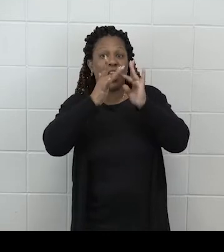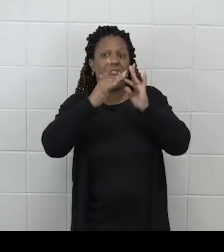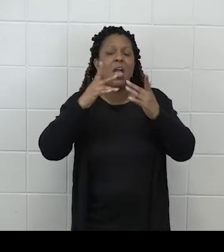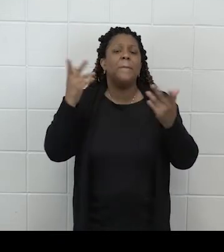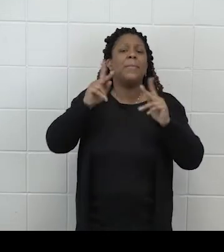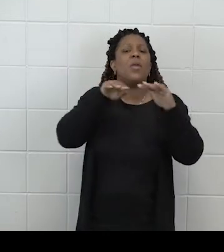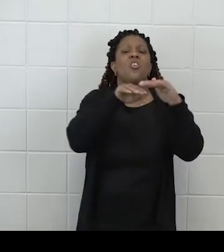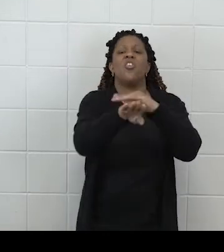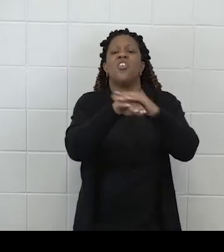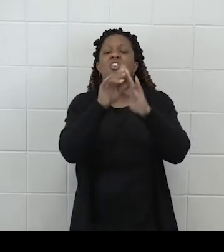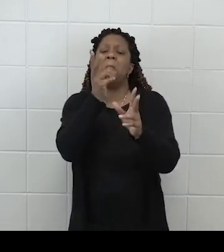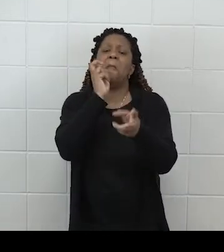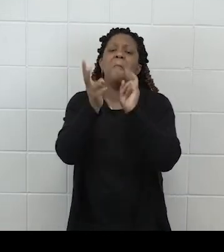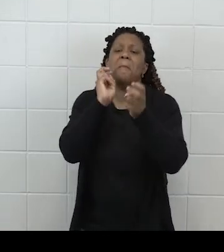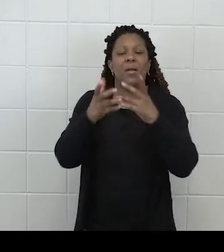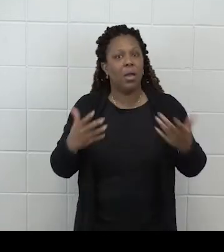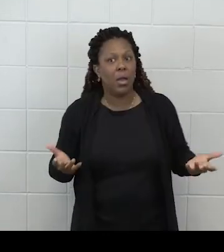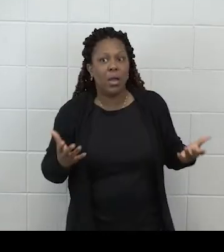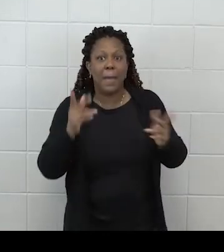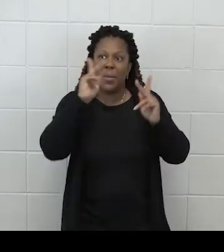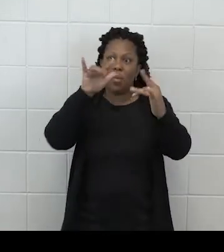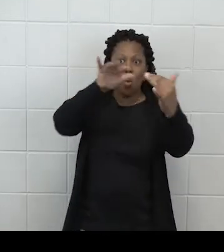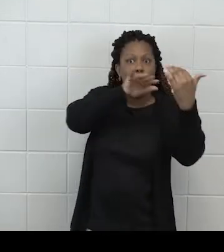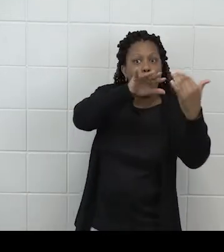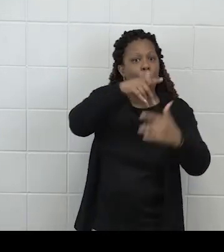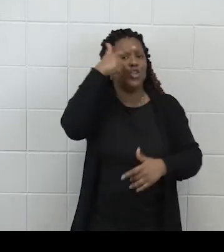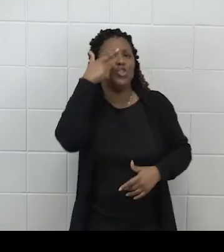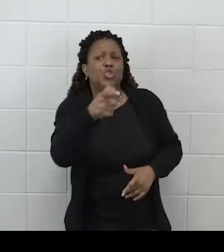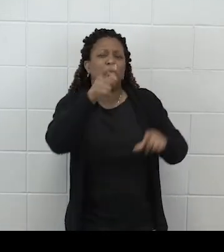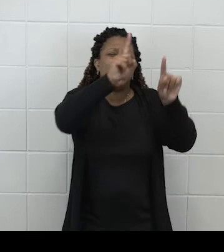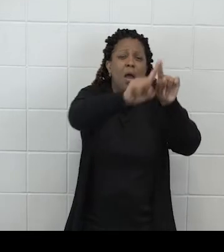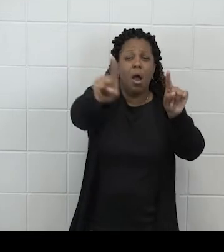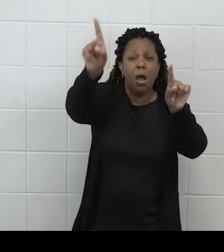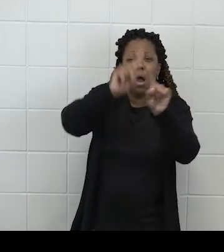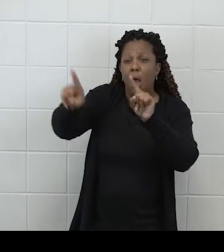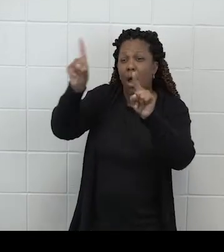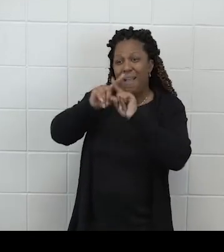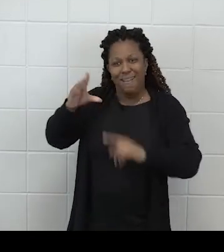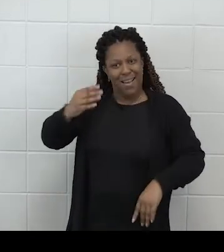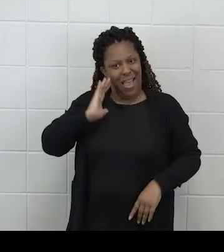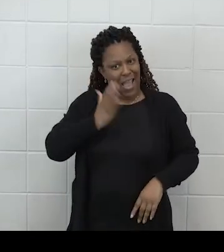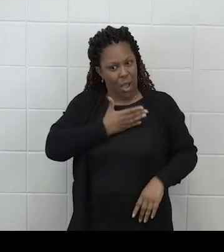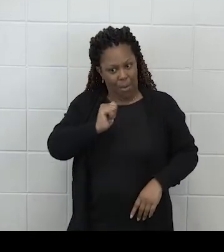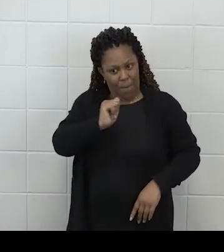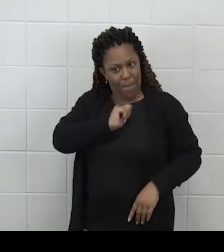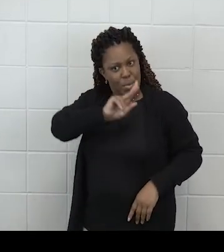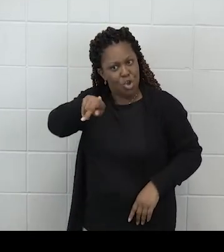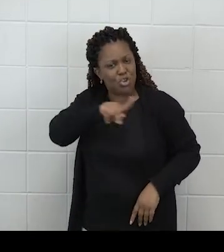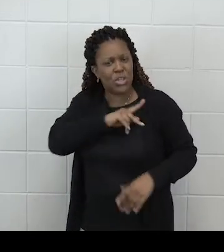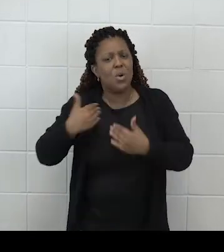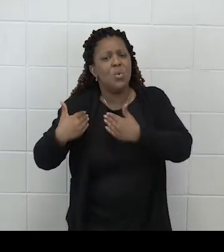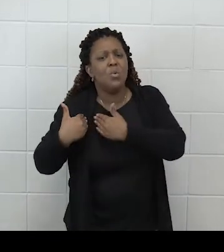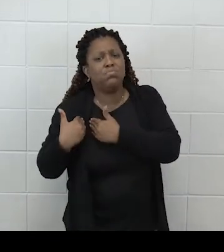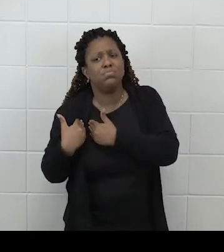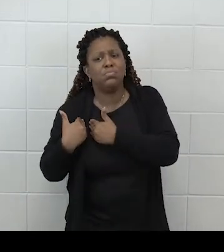politics, wars and rumors of wars, and then our own burdens can make even the most faithful doubt and long